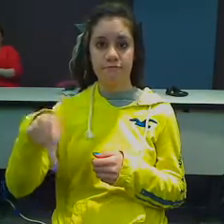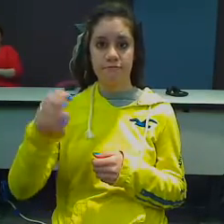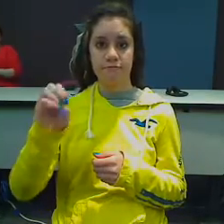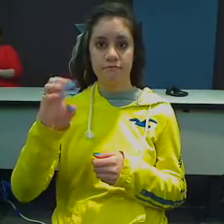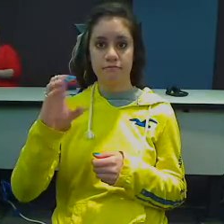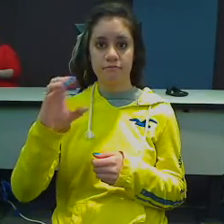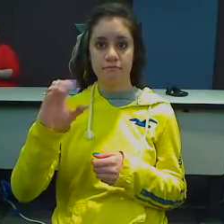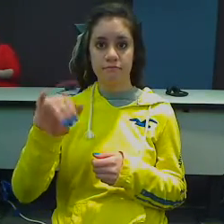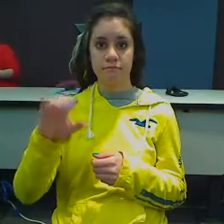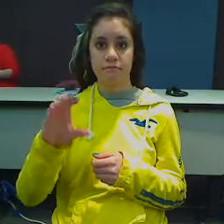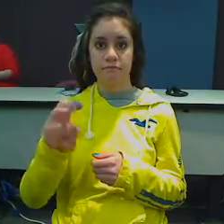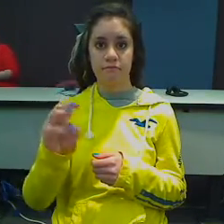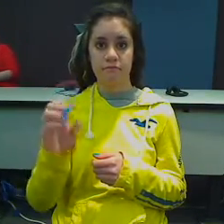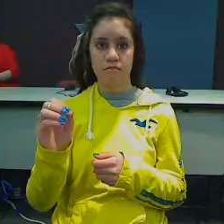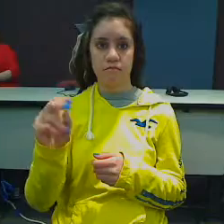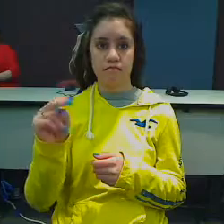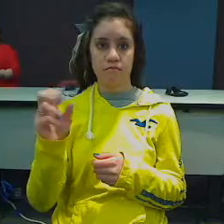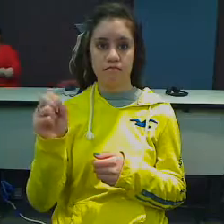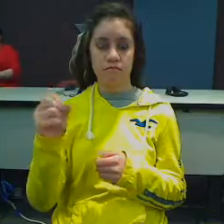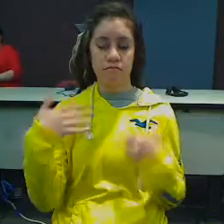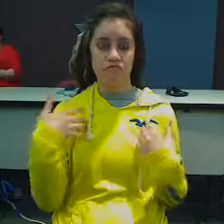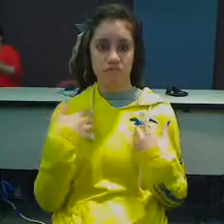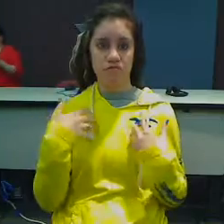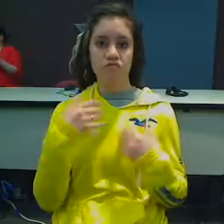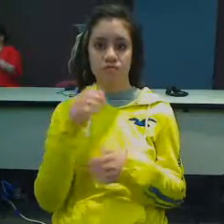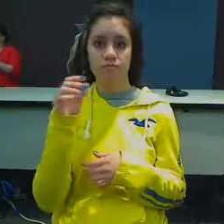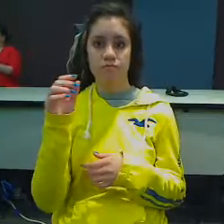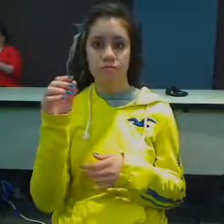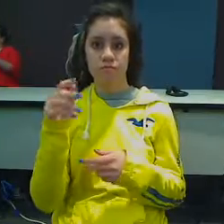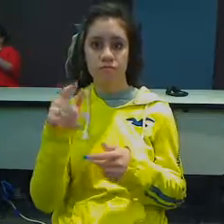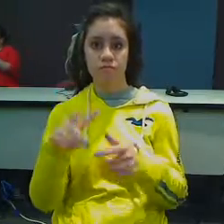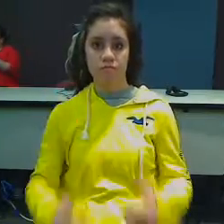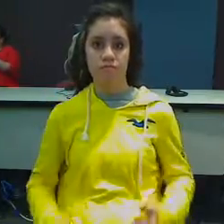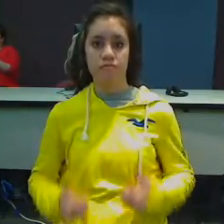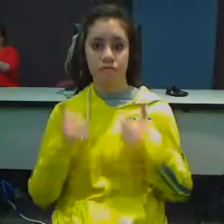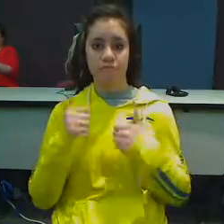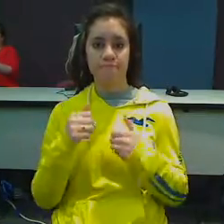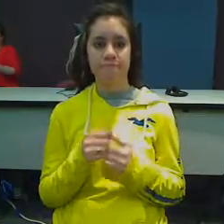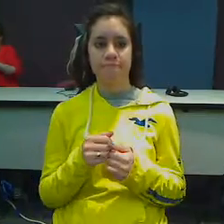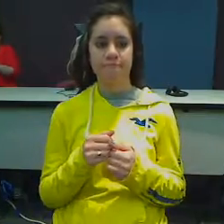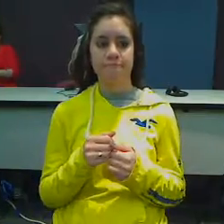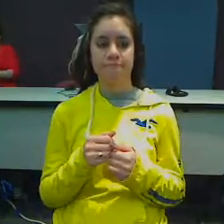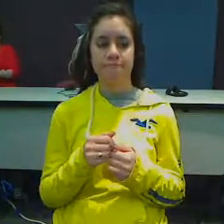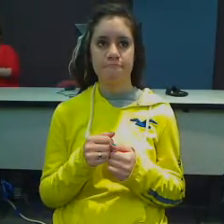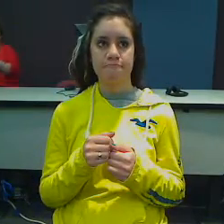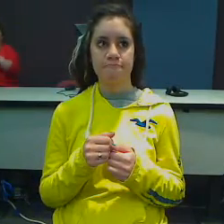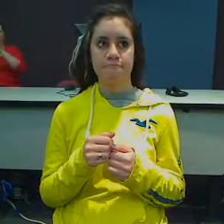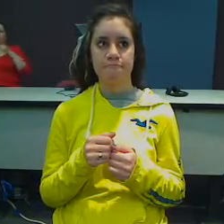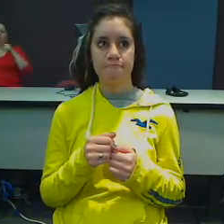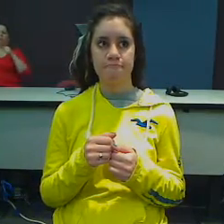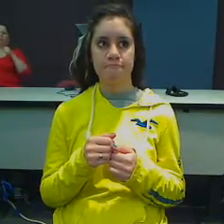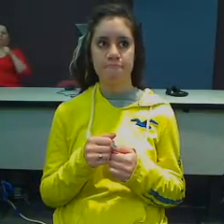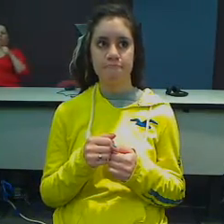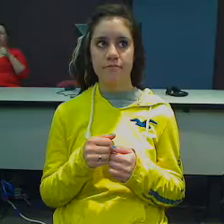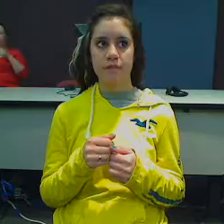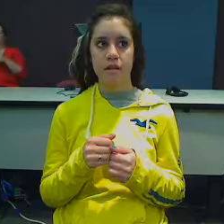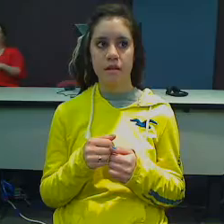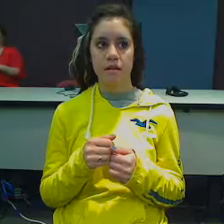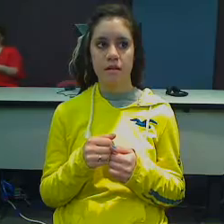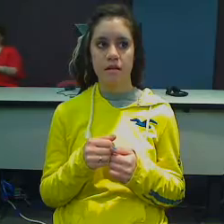a critical factor because most people didn't travel very far. They could see to the other end of the valley, or